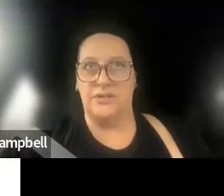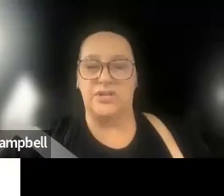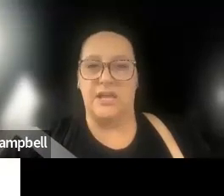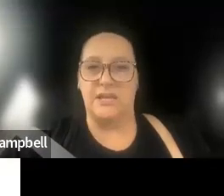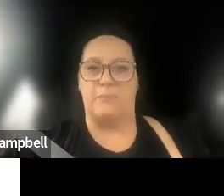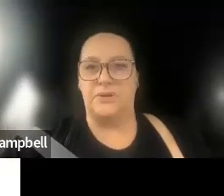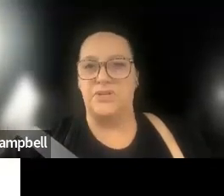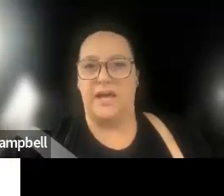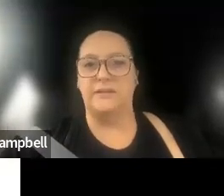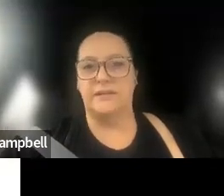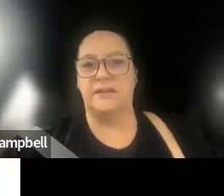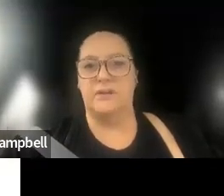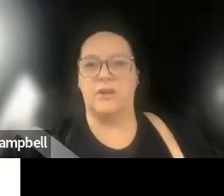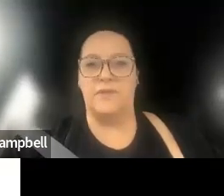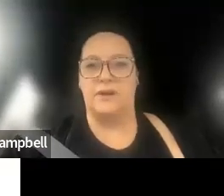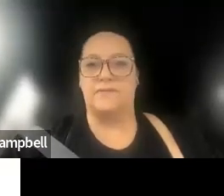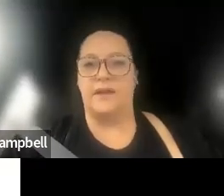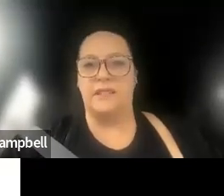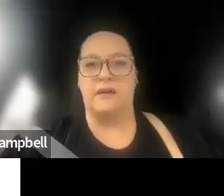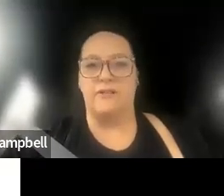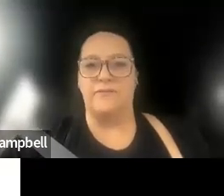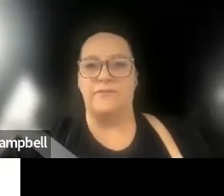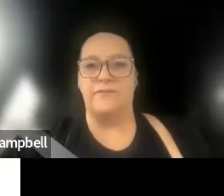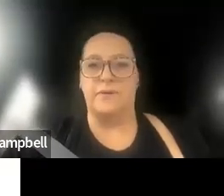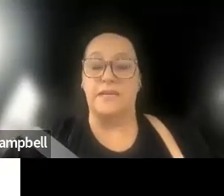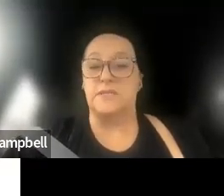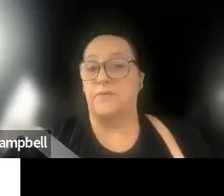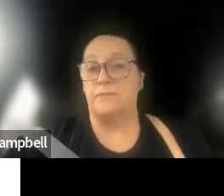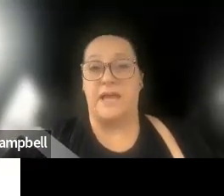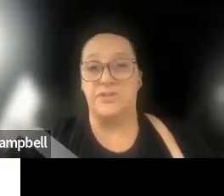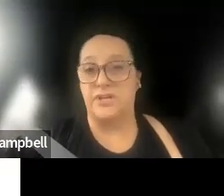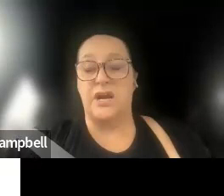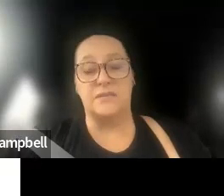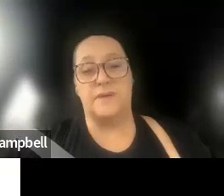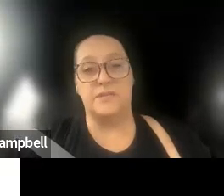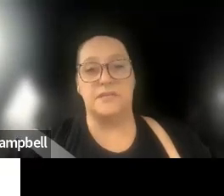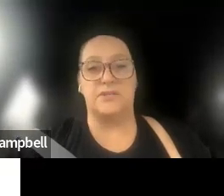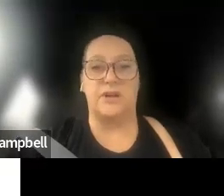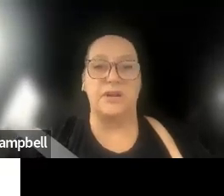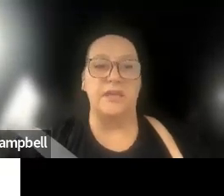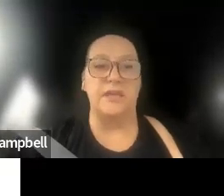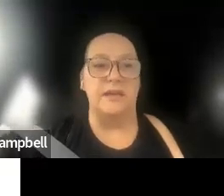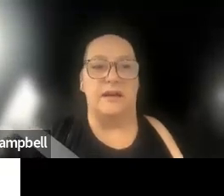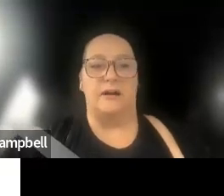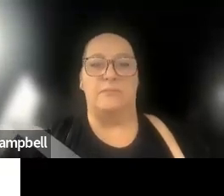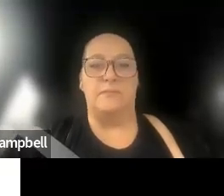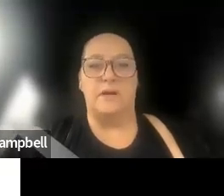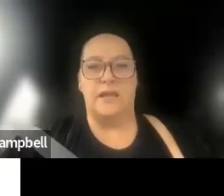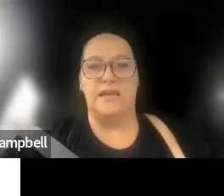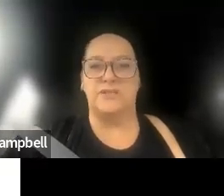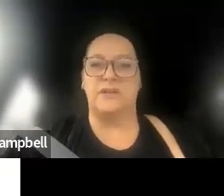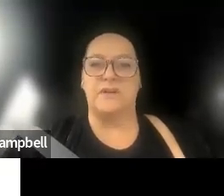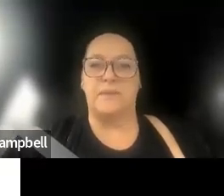section called Capital Chat, and you can go there to find all of the recordings. So from last year as well as this year.